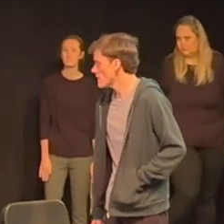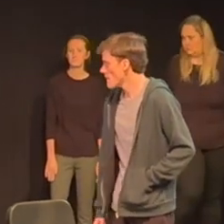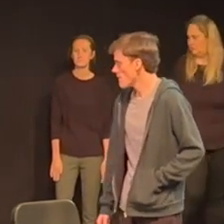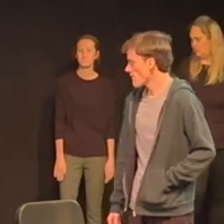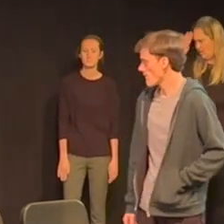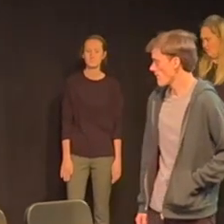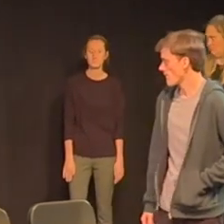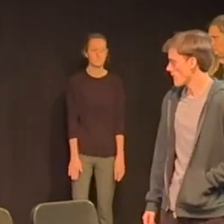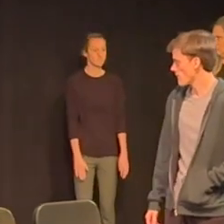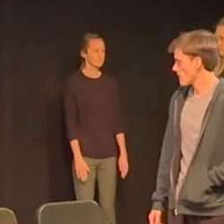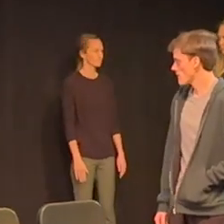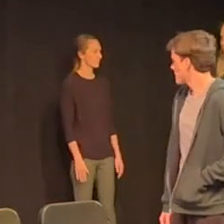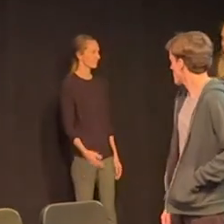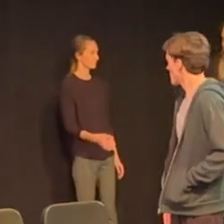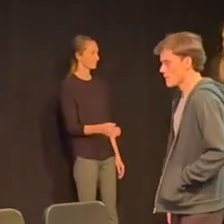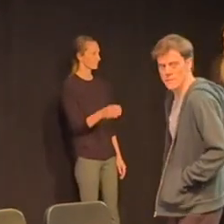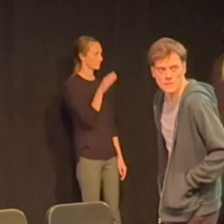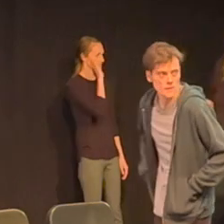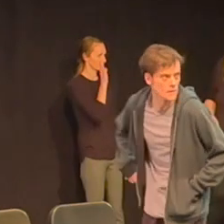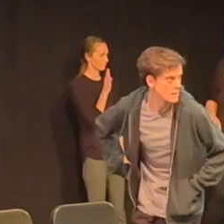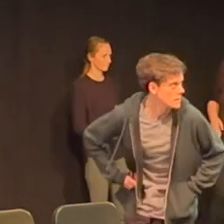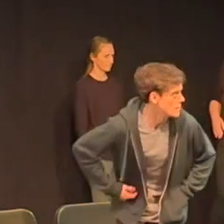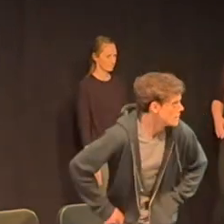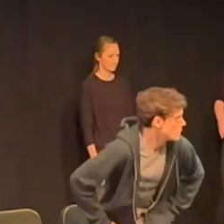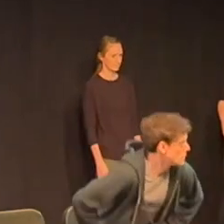Hi, Dan. Hello.